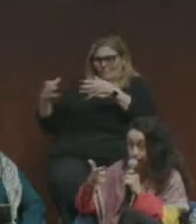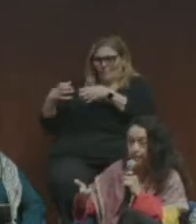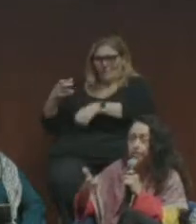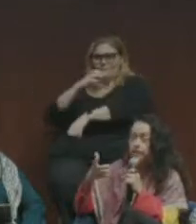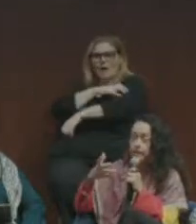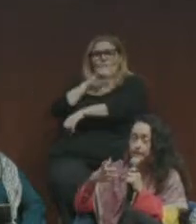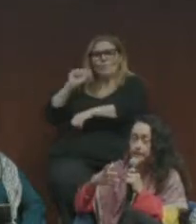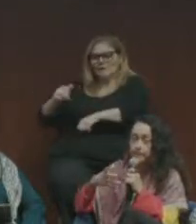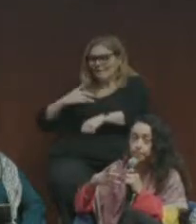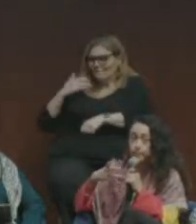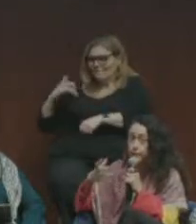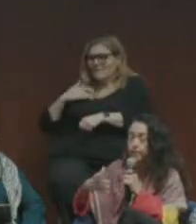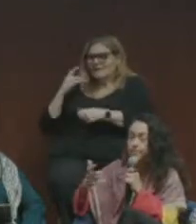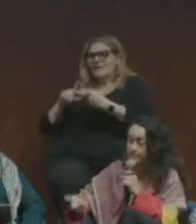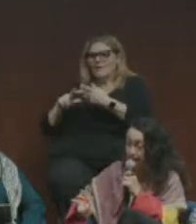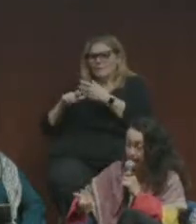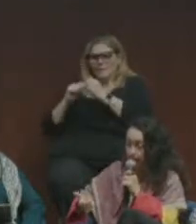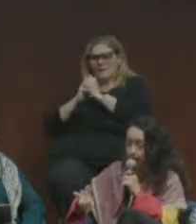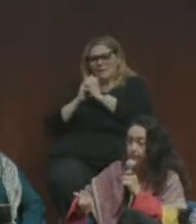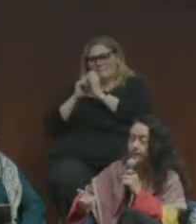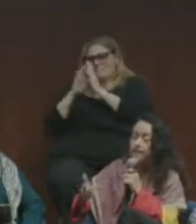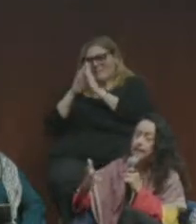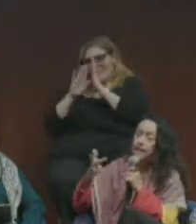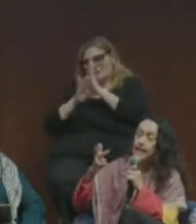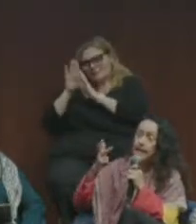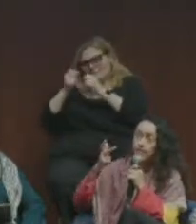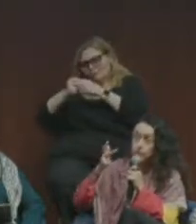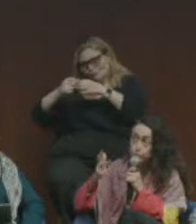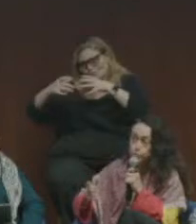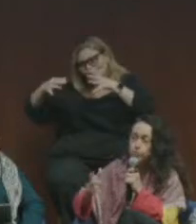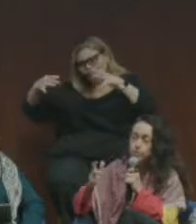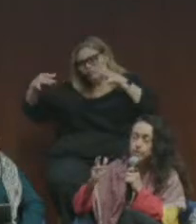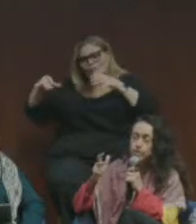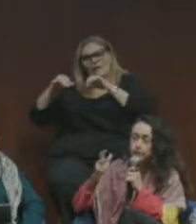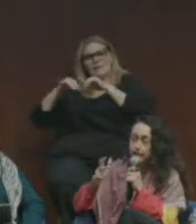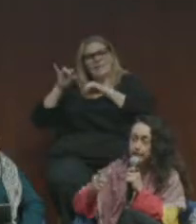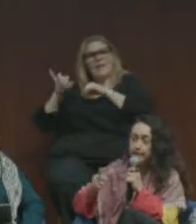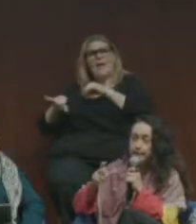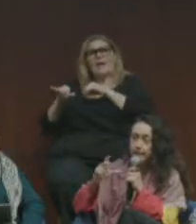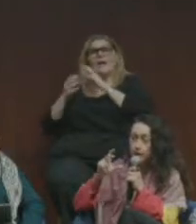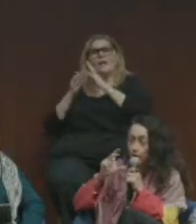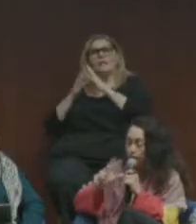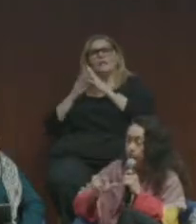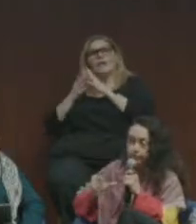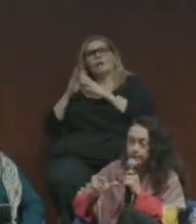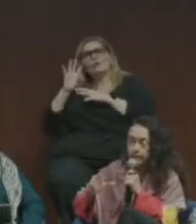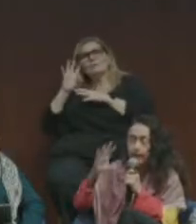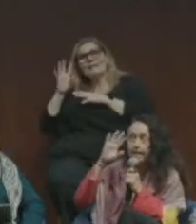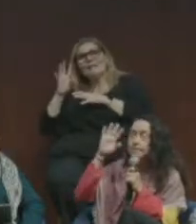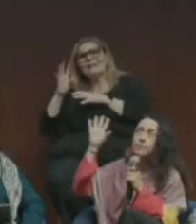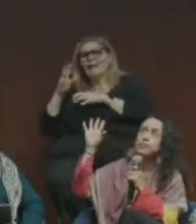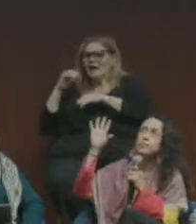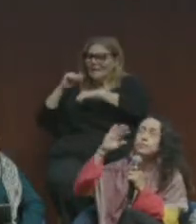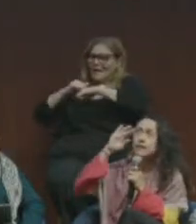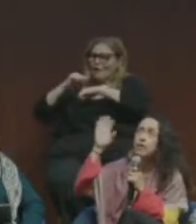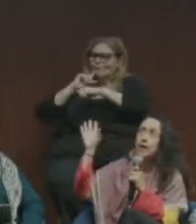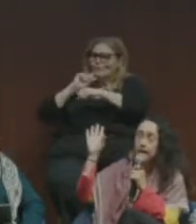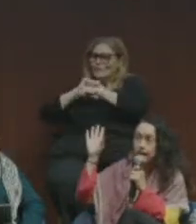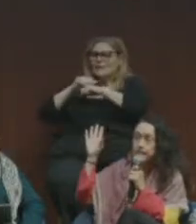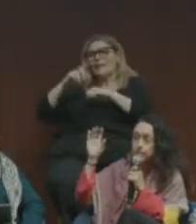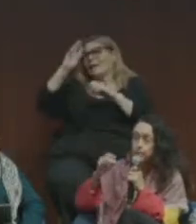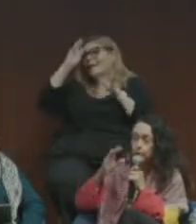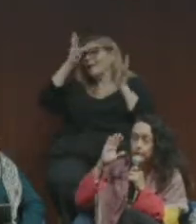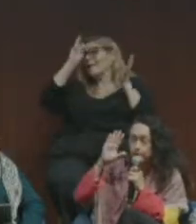can feel and build the scale, and through creating concrete, not, you know, in